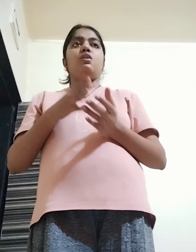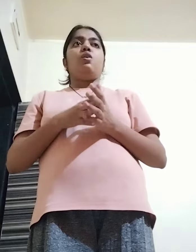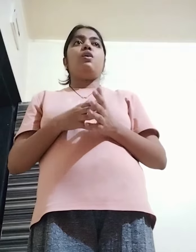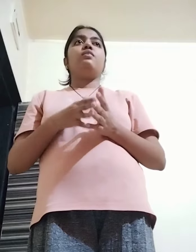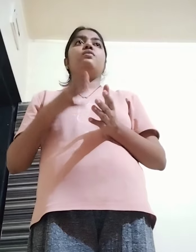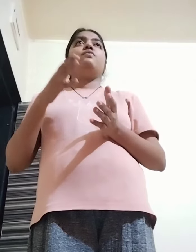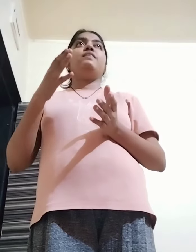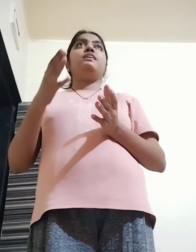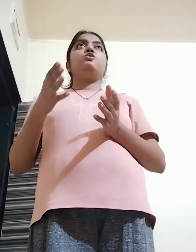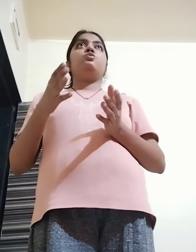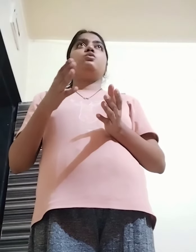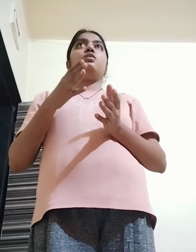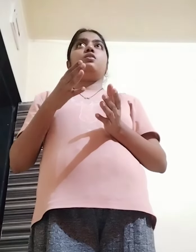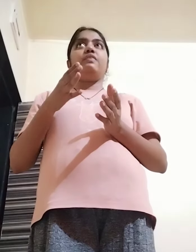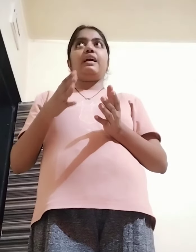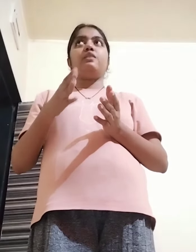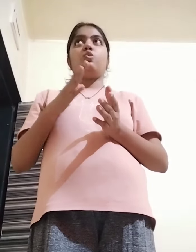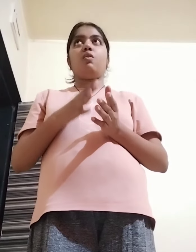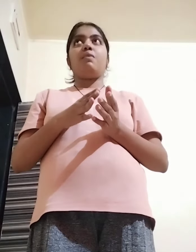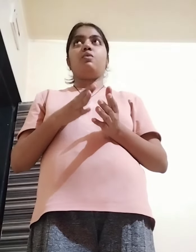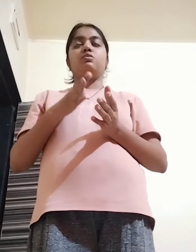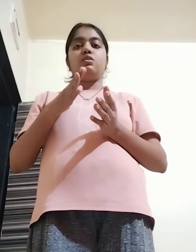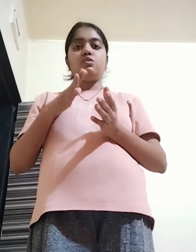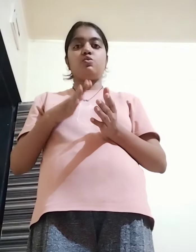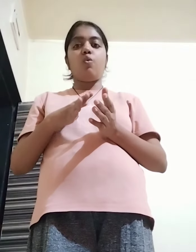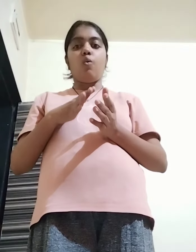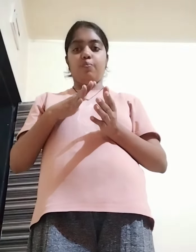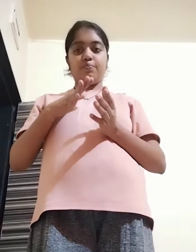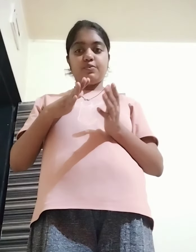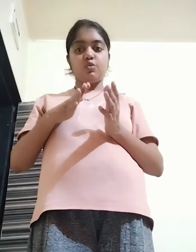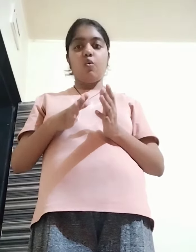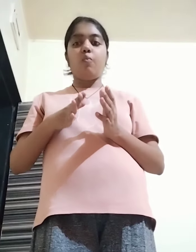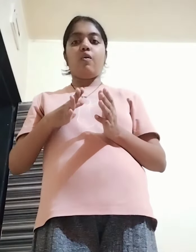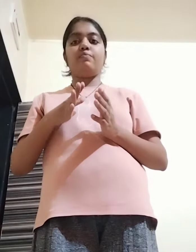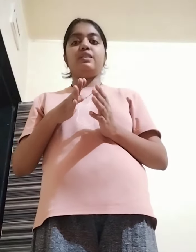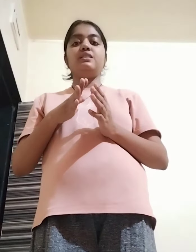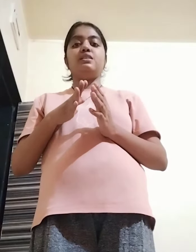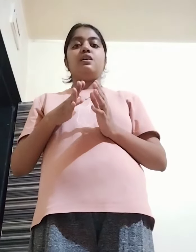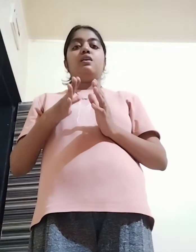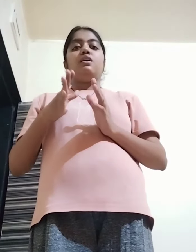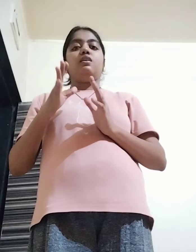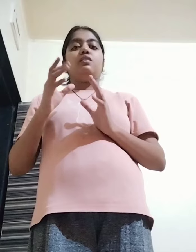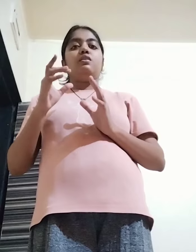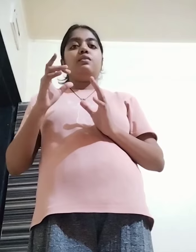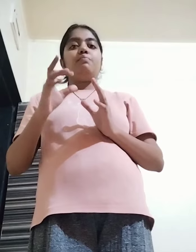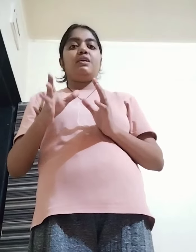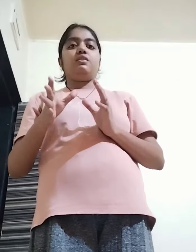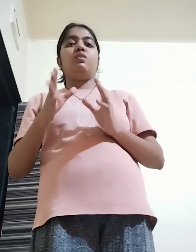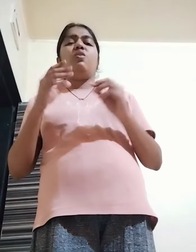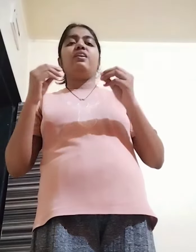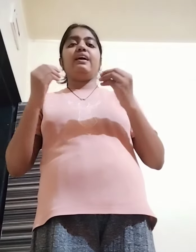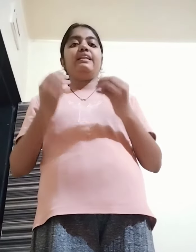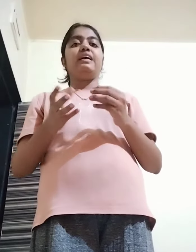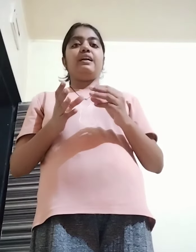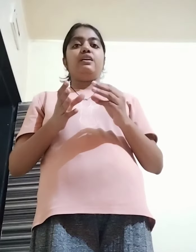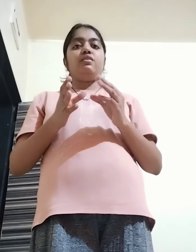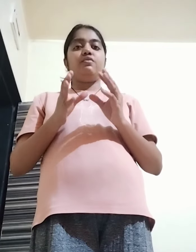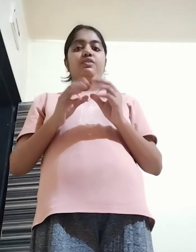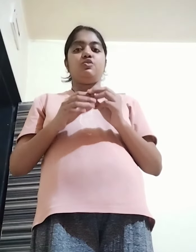or we can know about the scope of this method or any kind